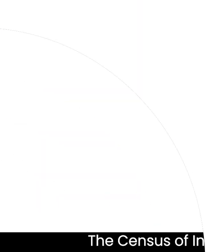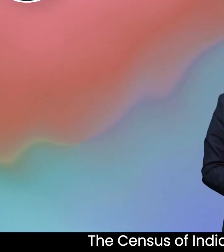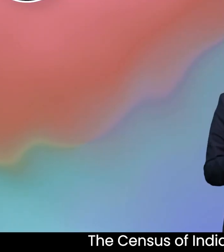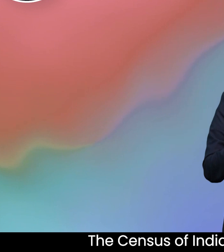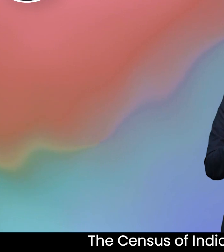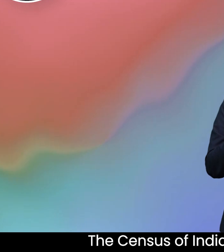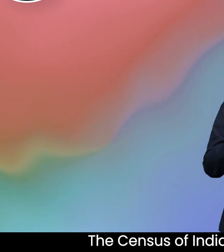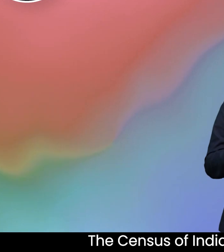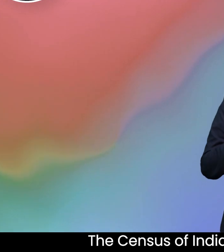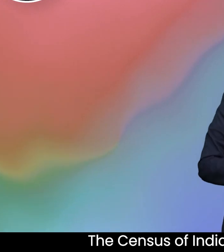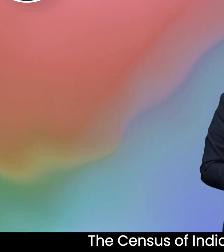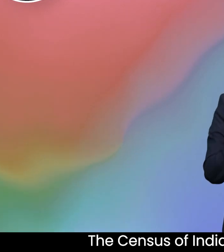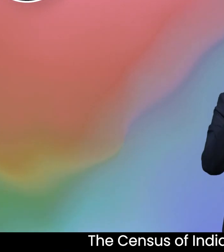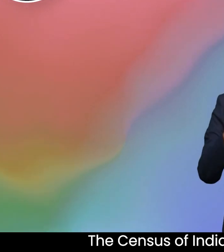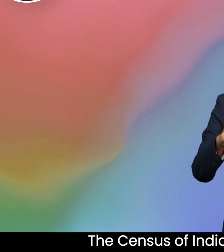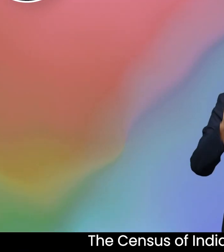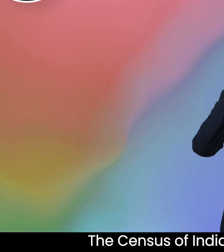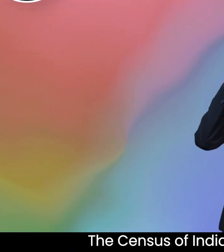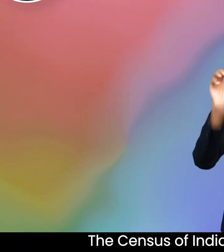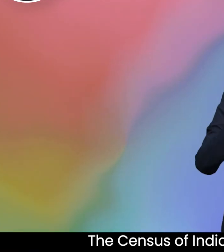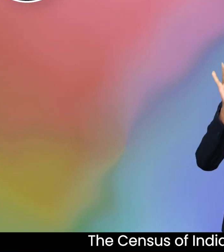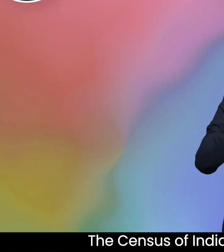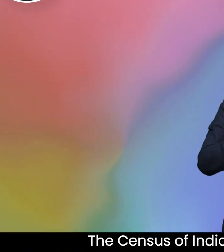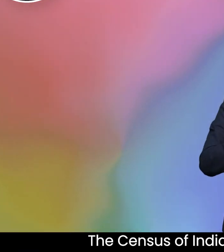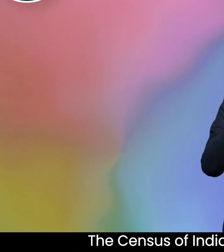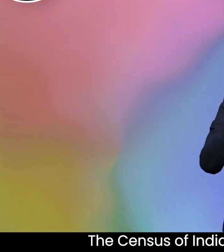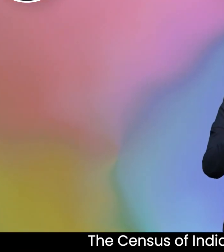The Census of India groups them into 4 categories: